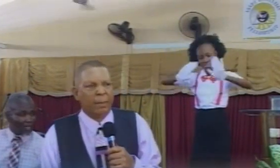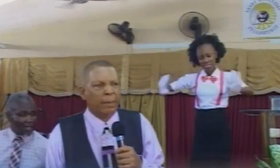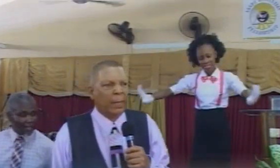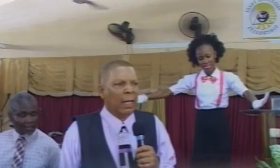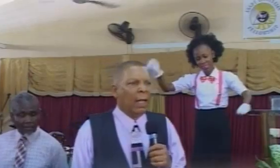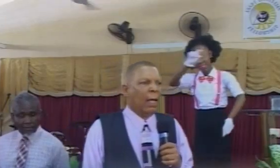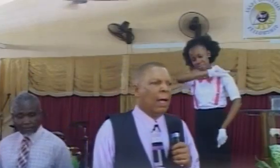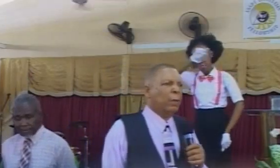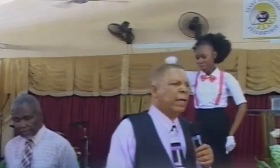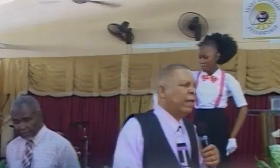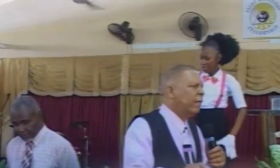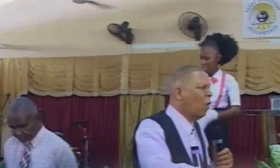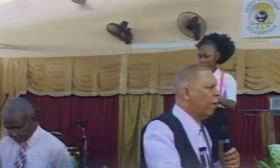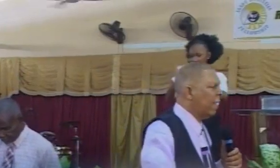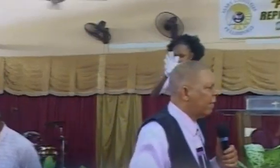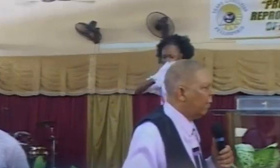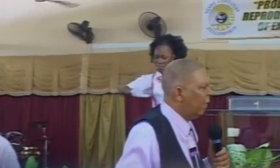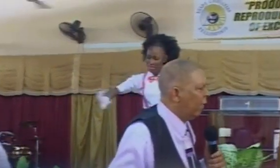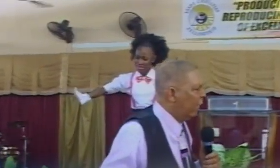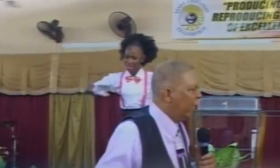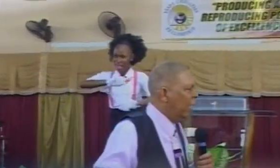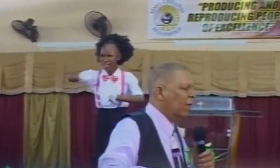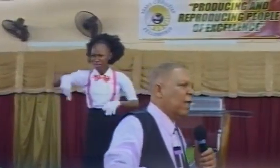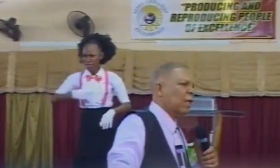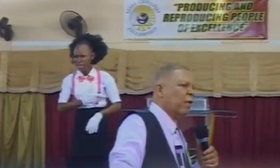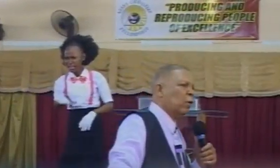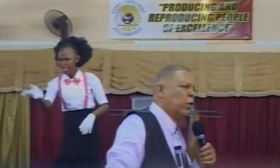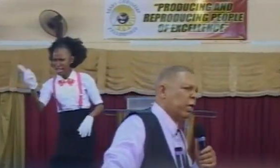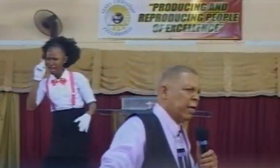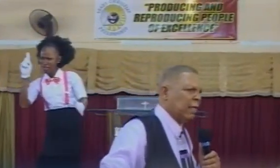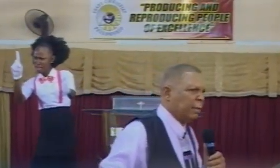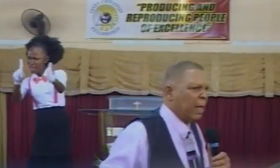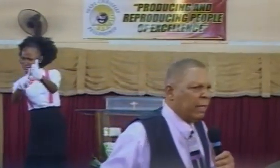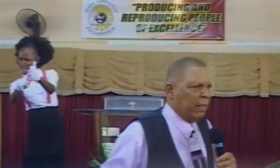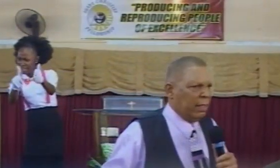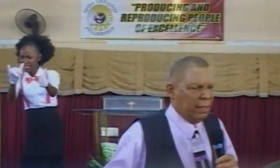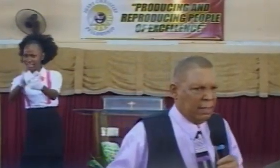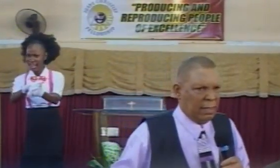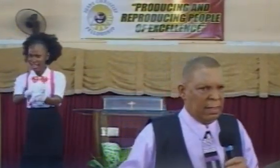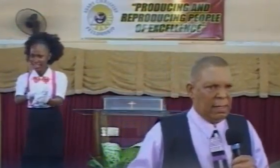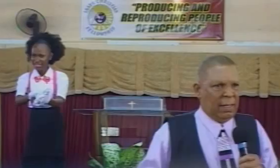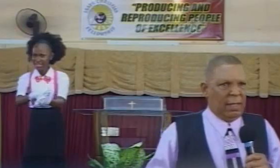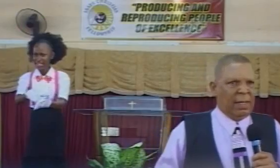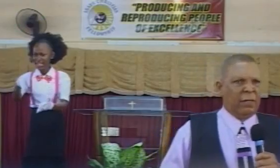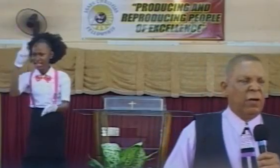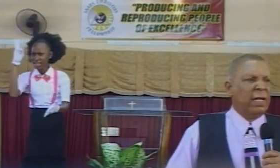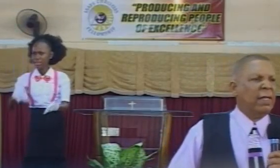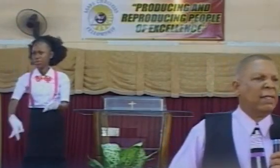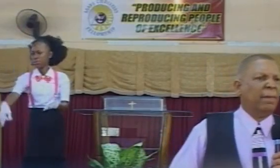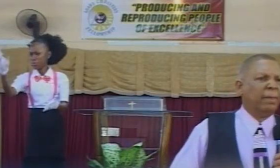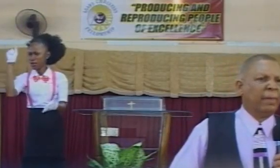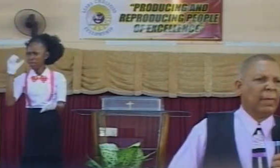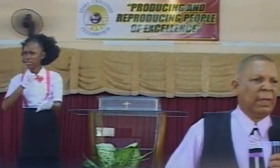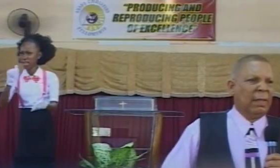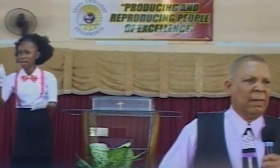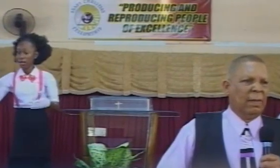Peace. And when they discovered that he was not the revolutionary they expected, they turned against